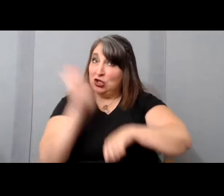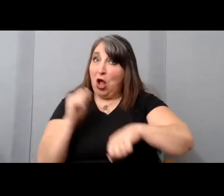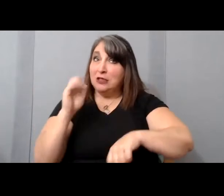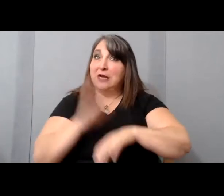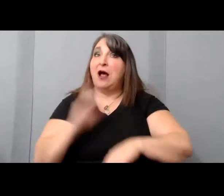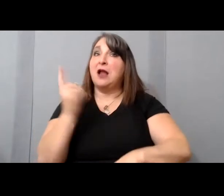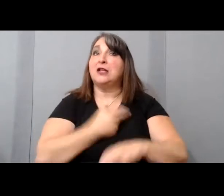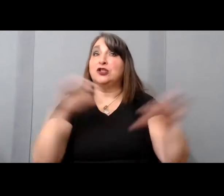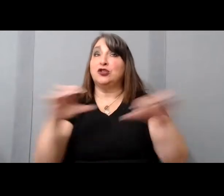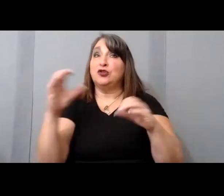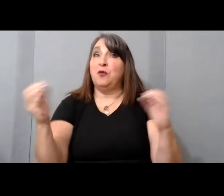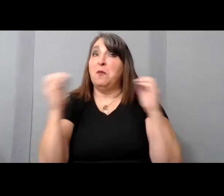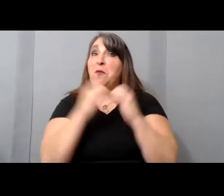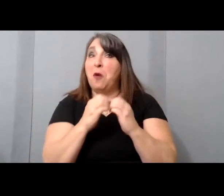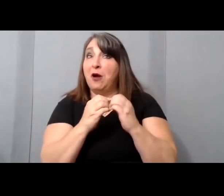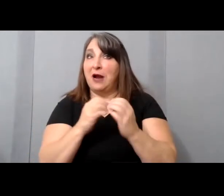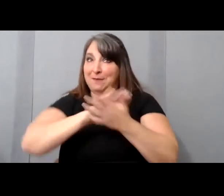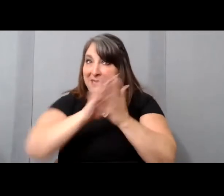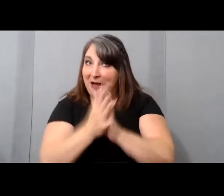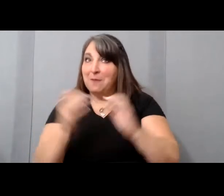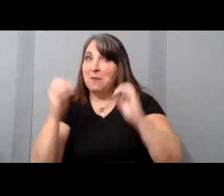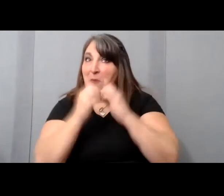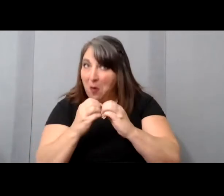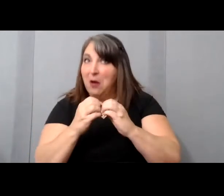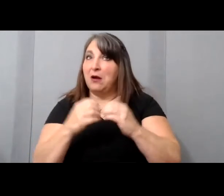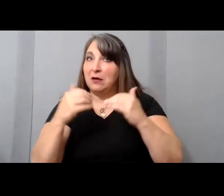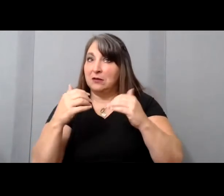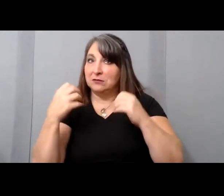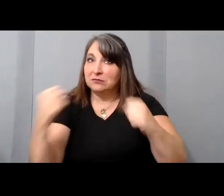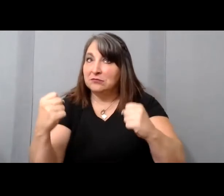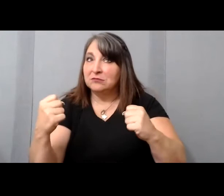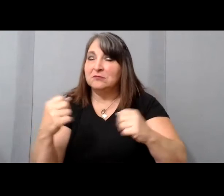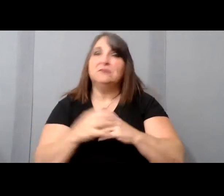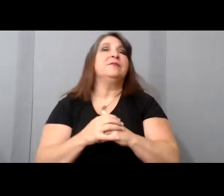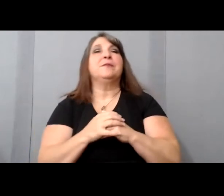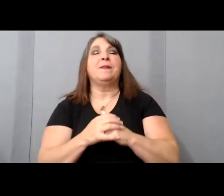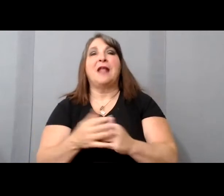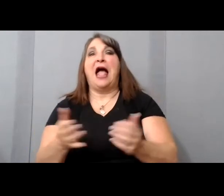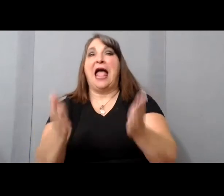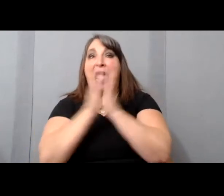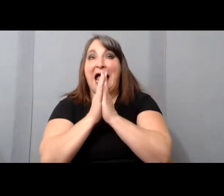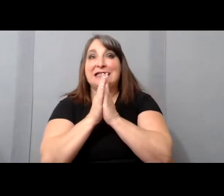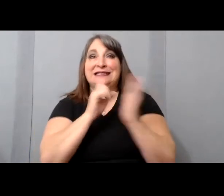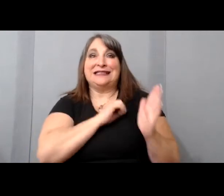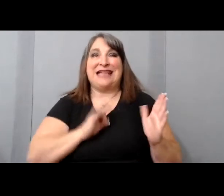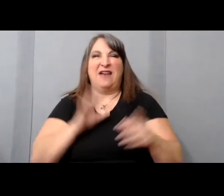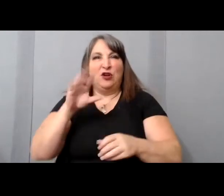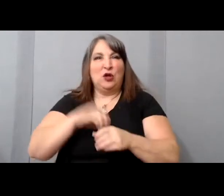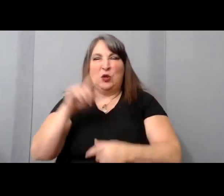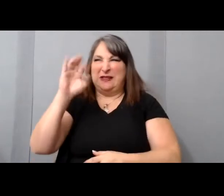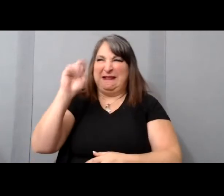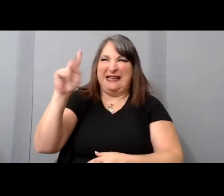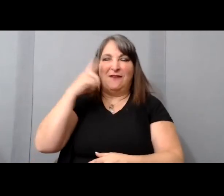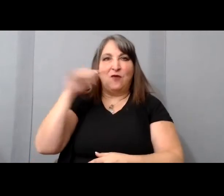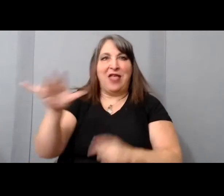do more, to be more. In fact, I'd ask the staff to include the link to that session